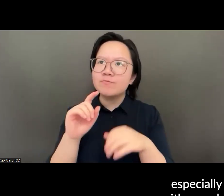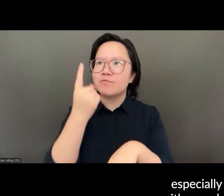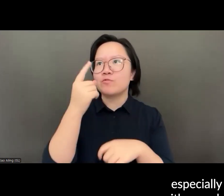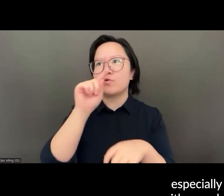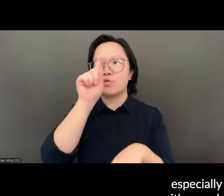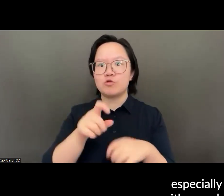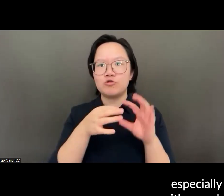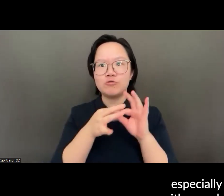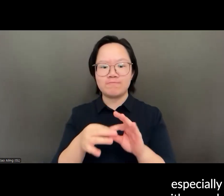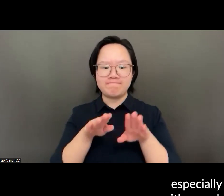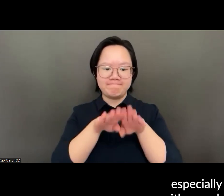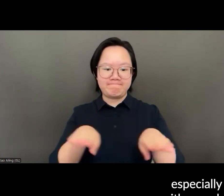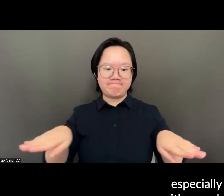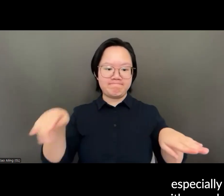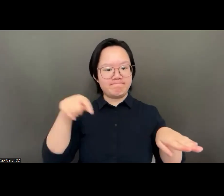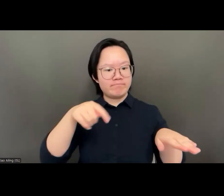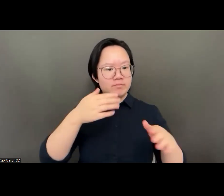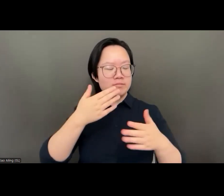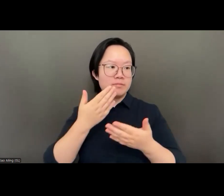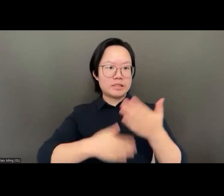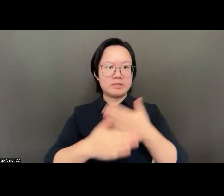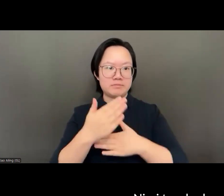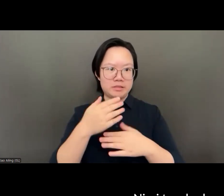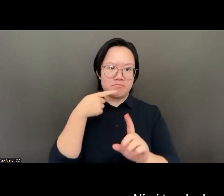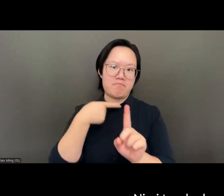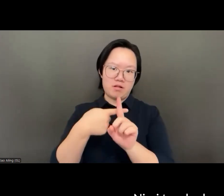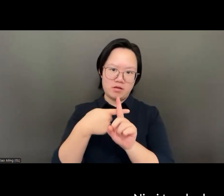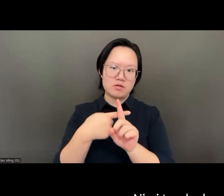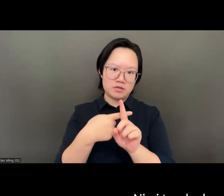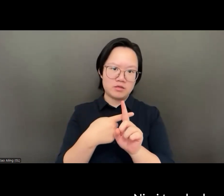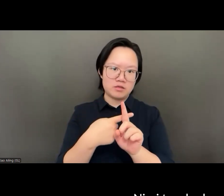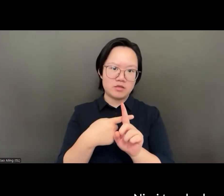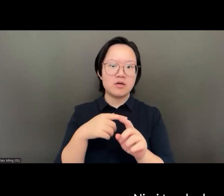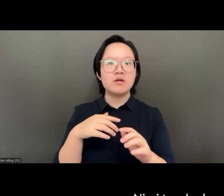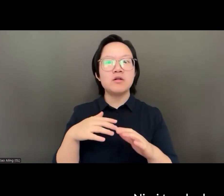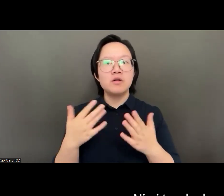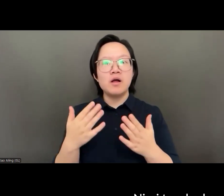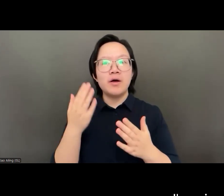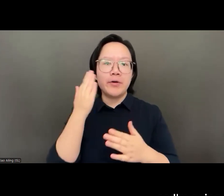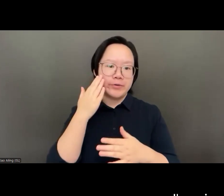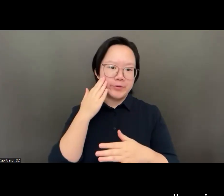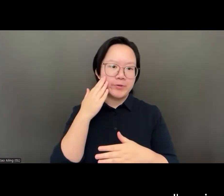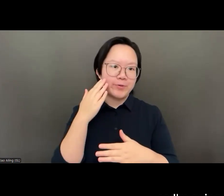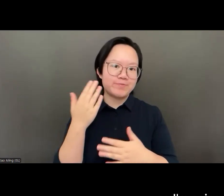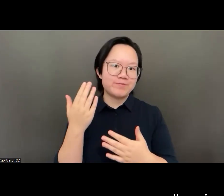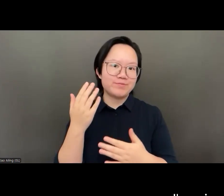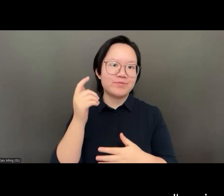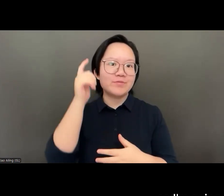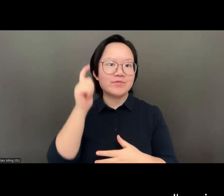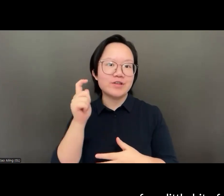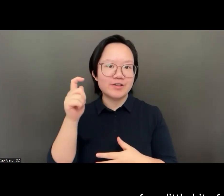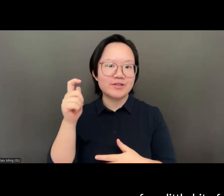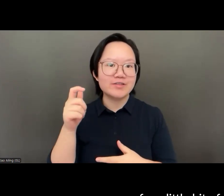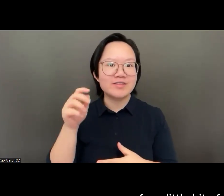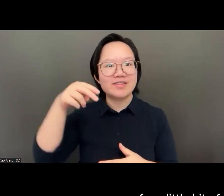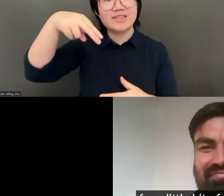for children with complex disabilities. Neeraj touched on this in his opening, so I'm going to pass it